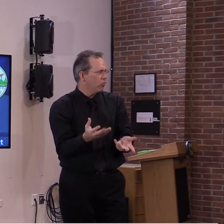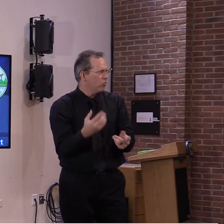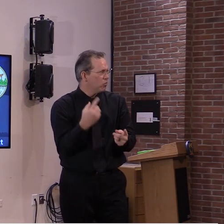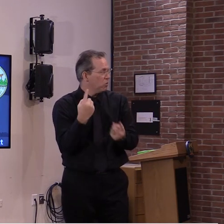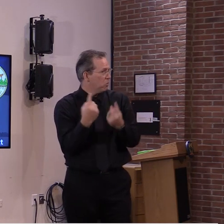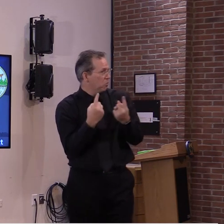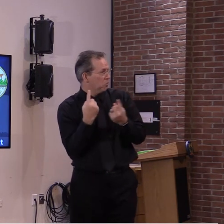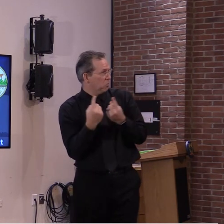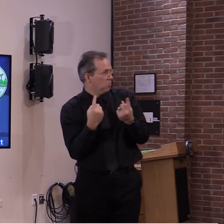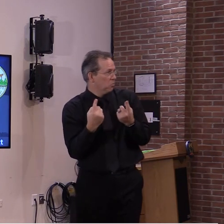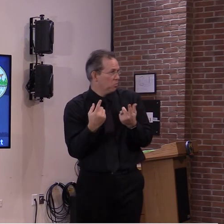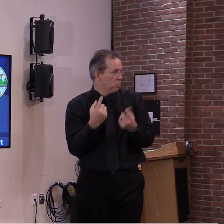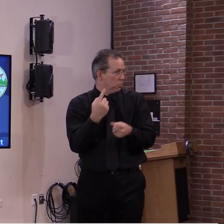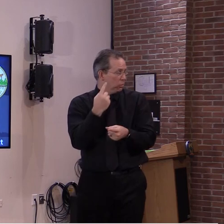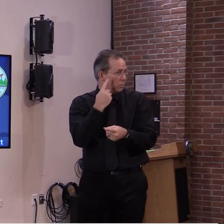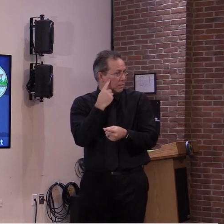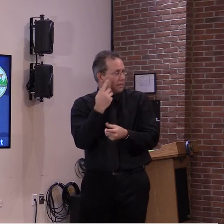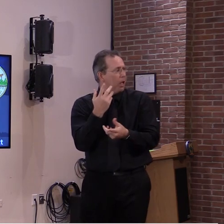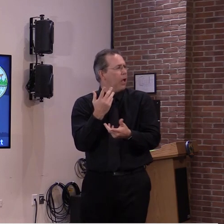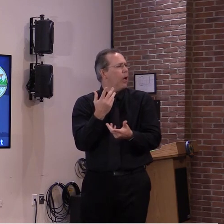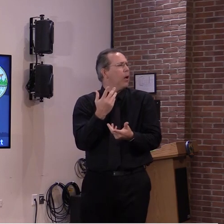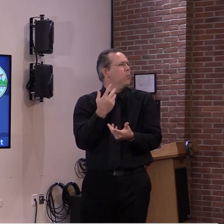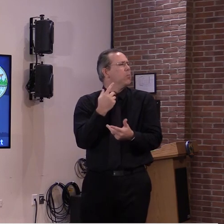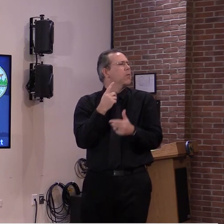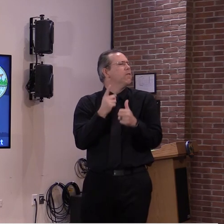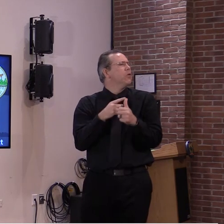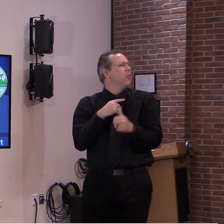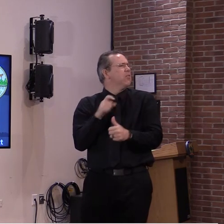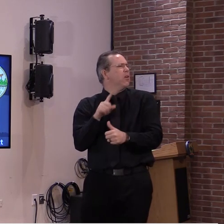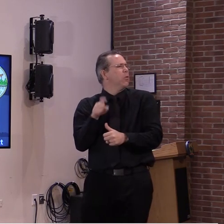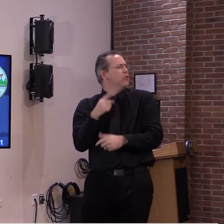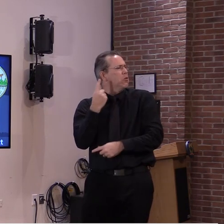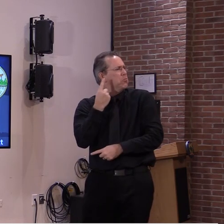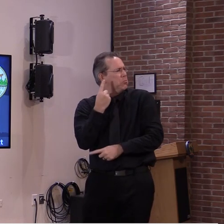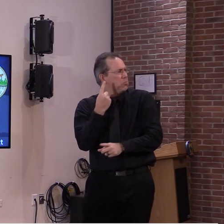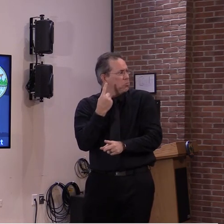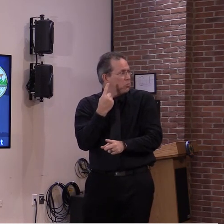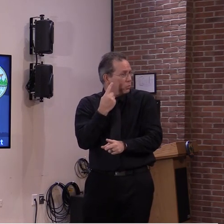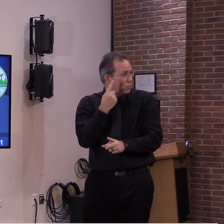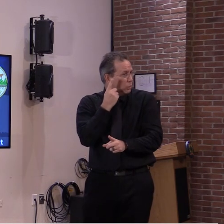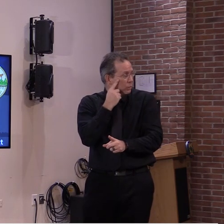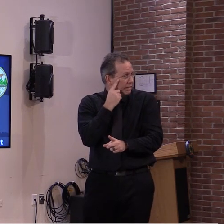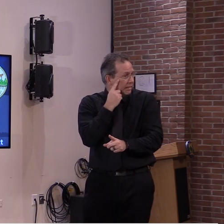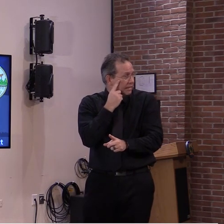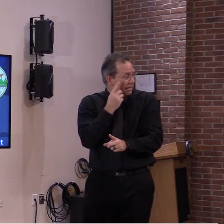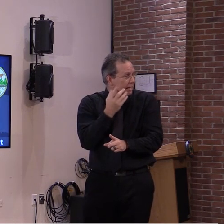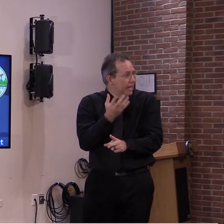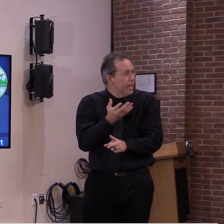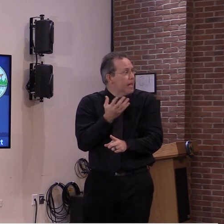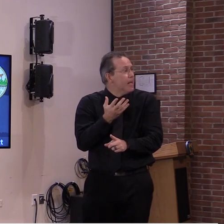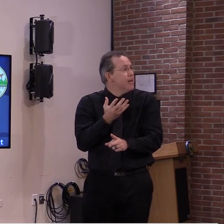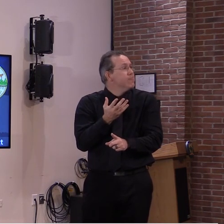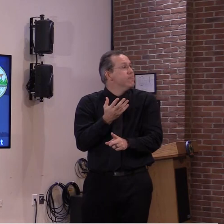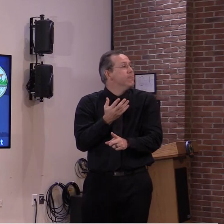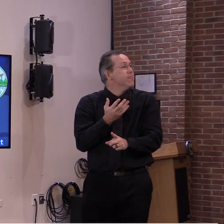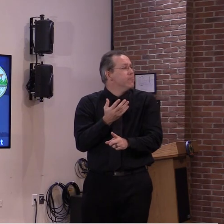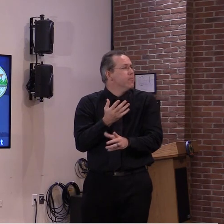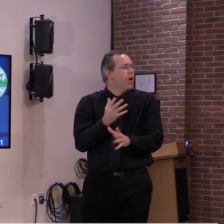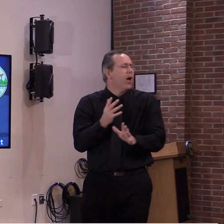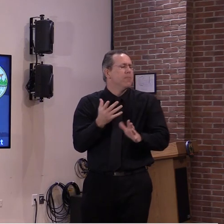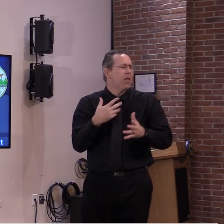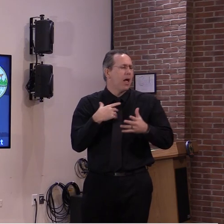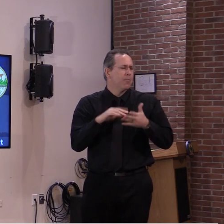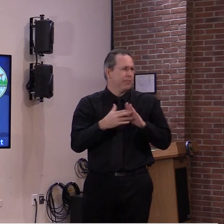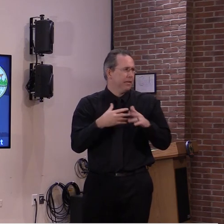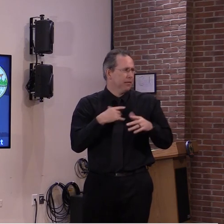expect, or first, are you, do you buy that this isn't moving, this isn't getting going fast enough?